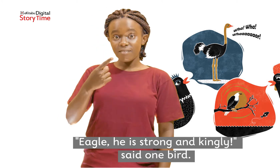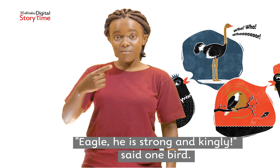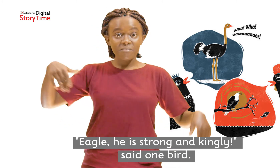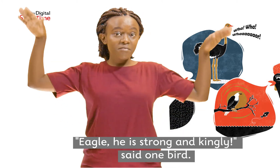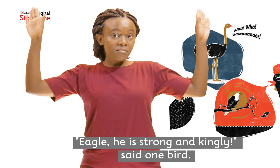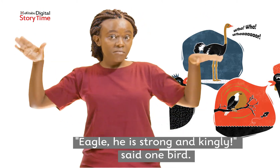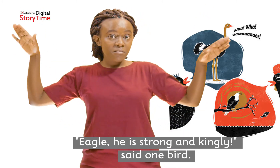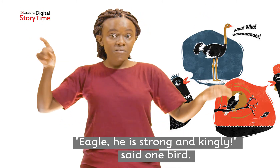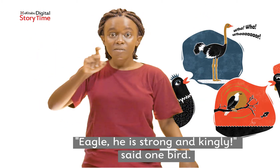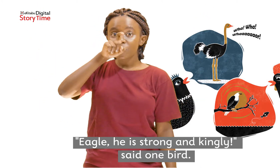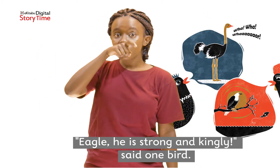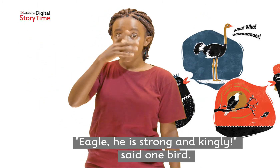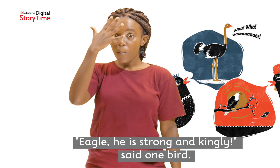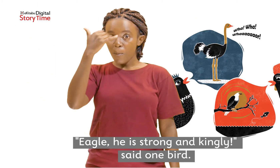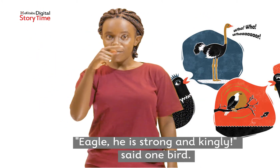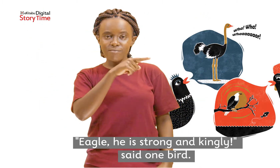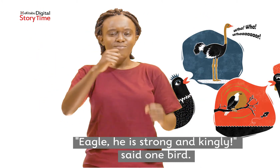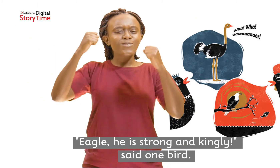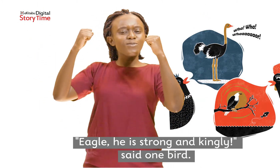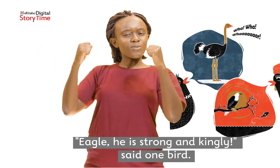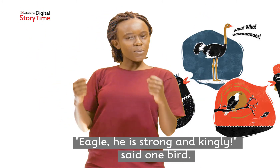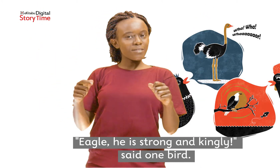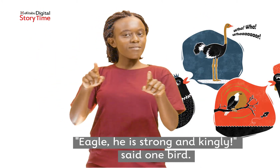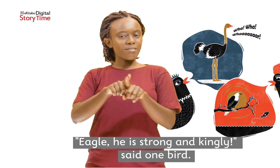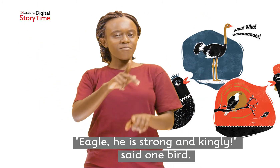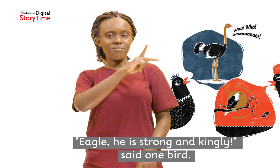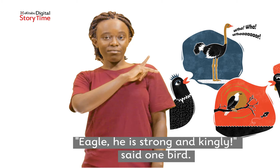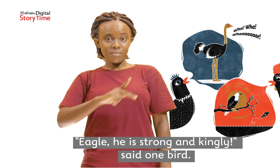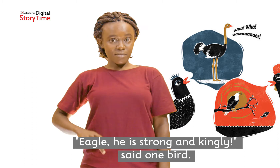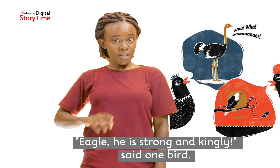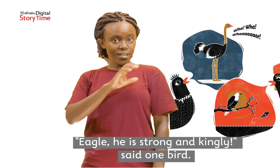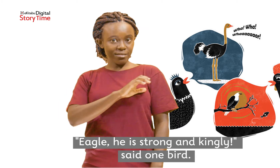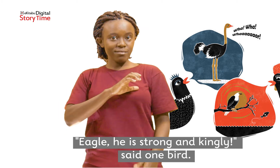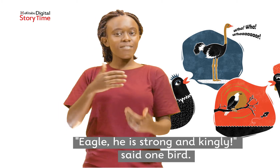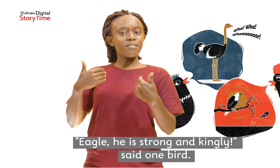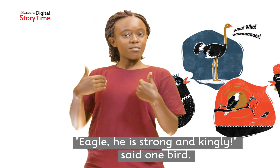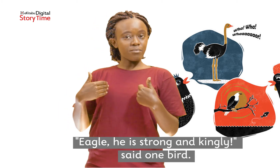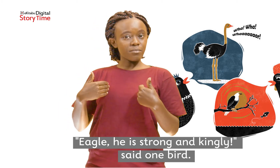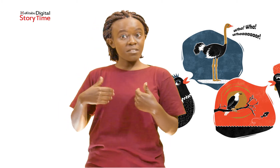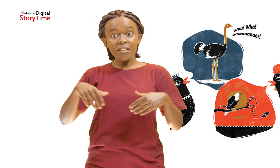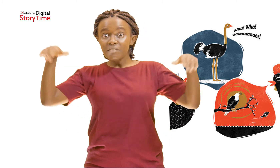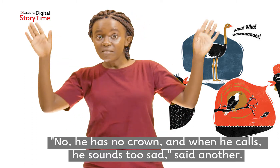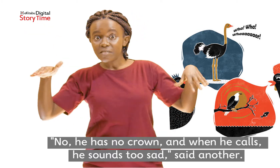Eagle. He is strong and kingly, said one bird.